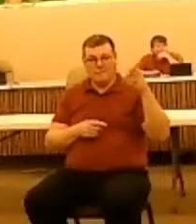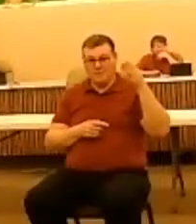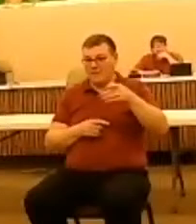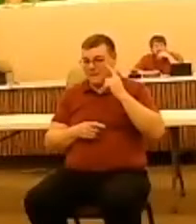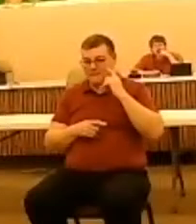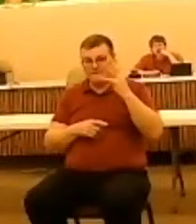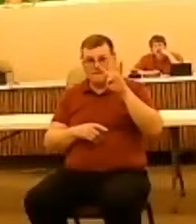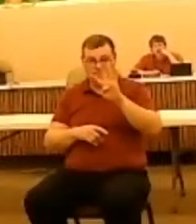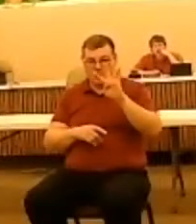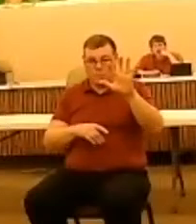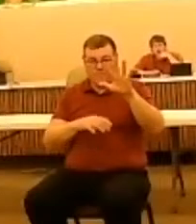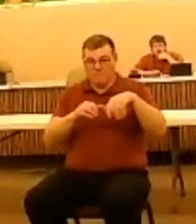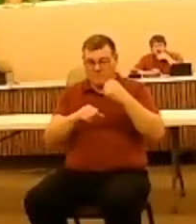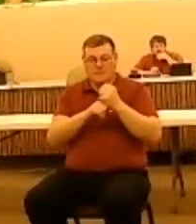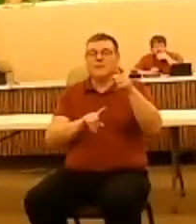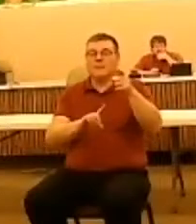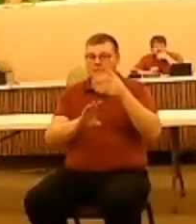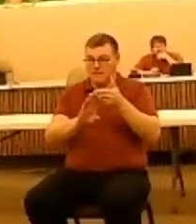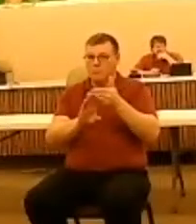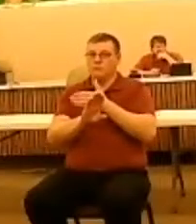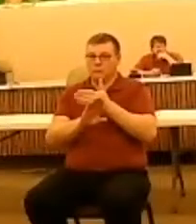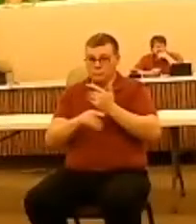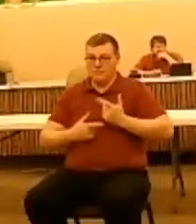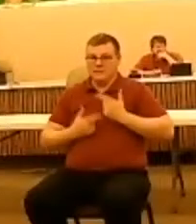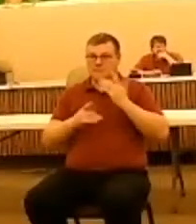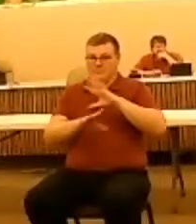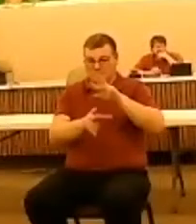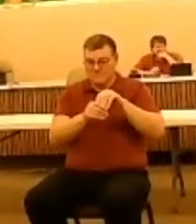years. Yeah, they're pre-existing.